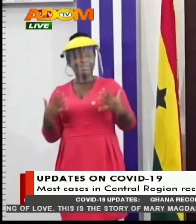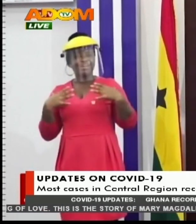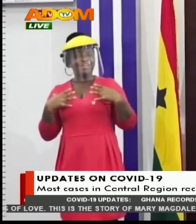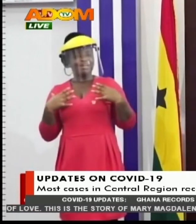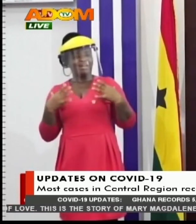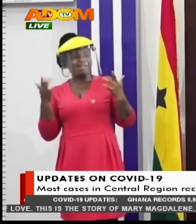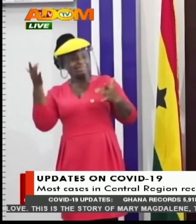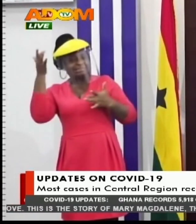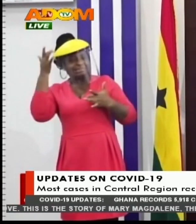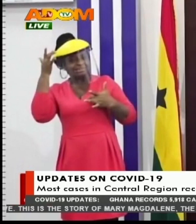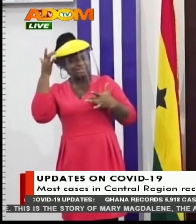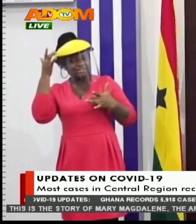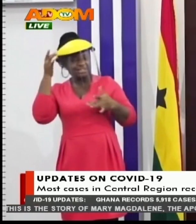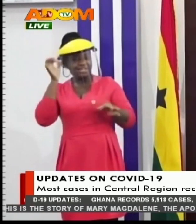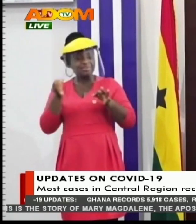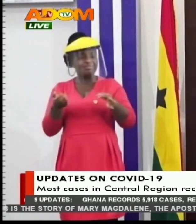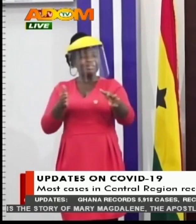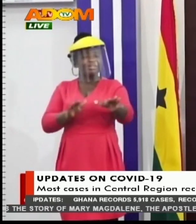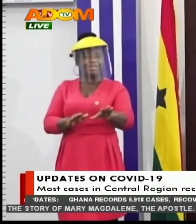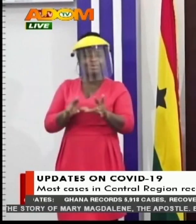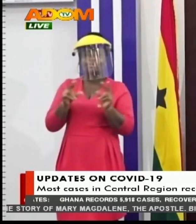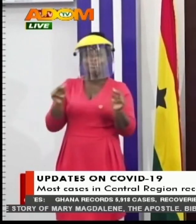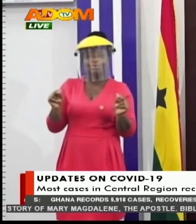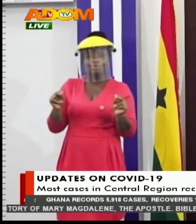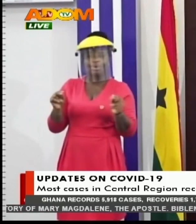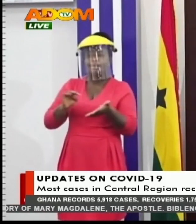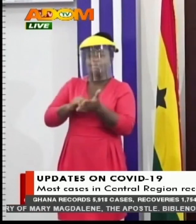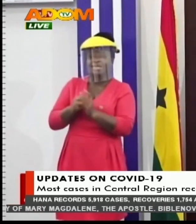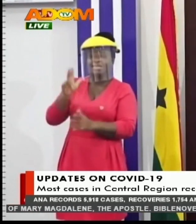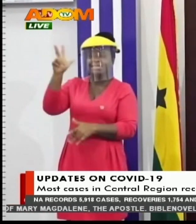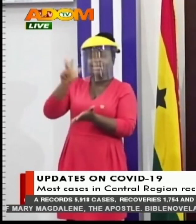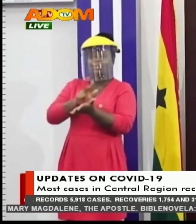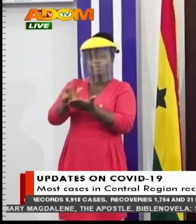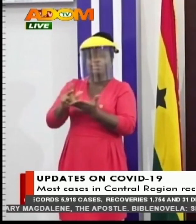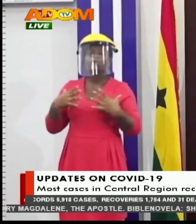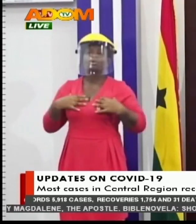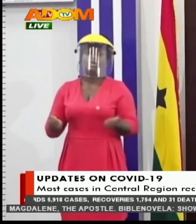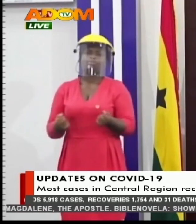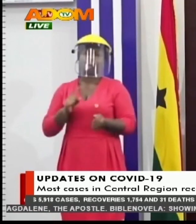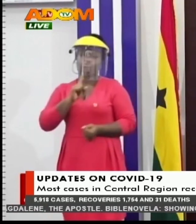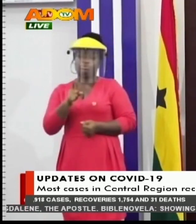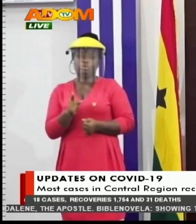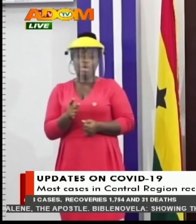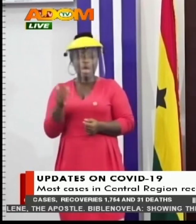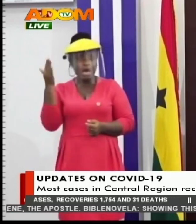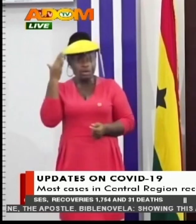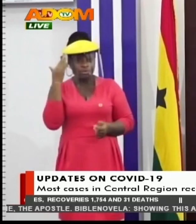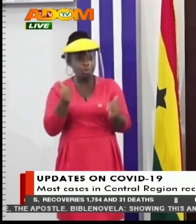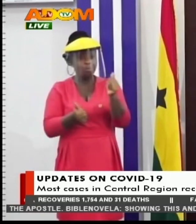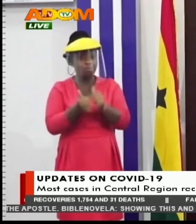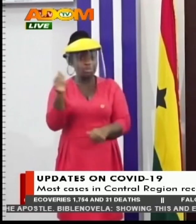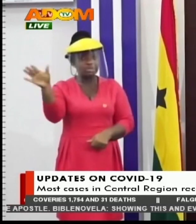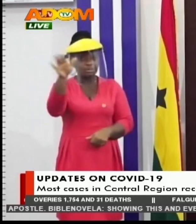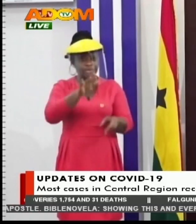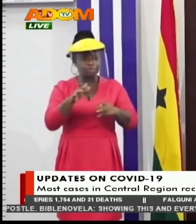month. After which, they will come. But as you have more cases, 3 weeks later, you should